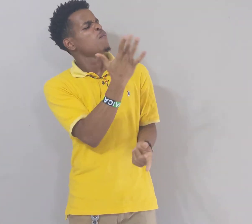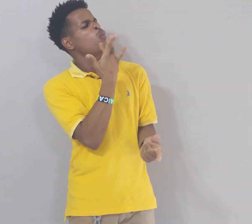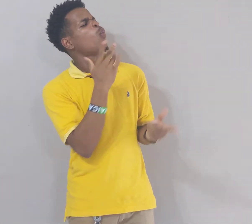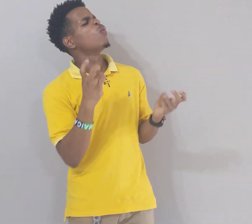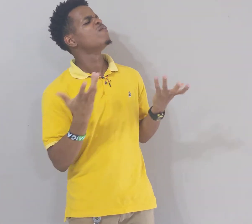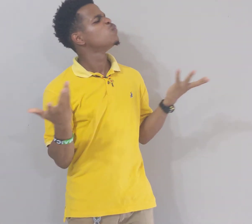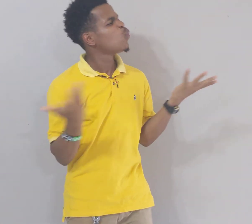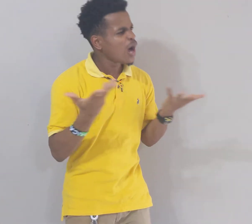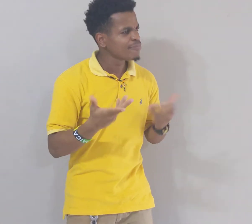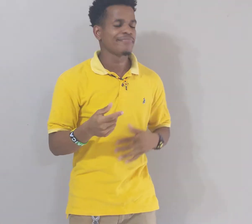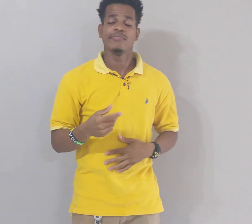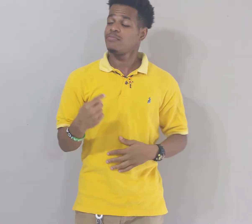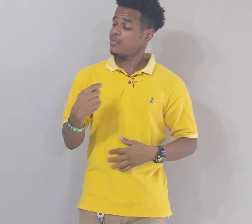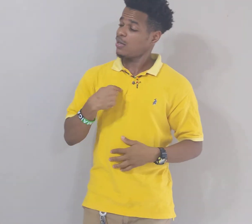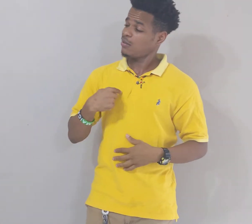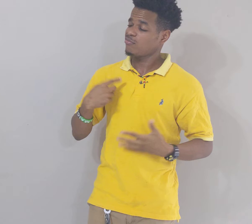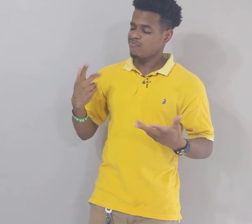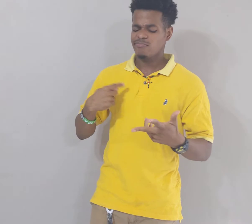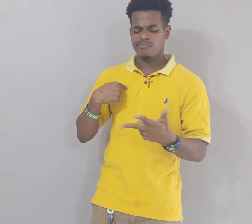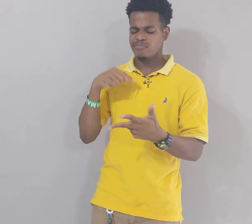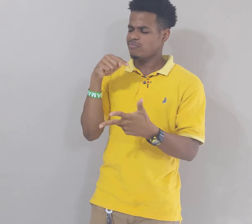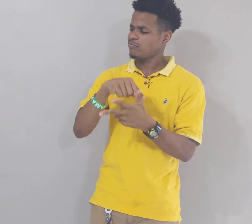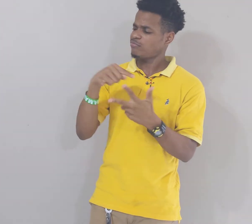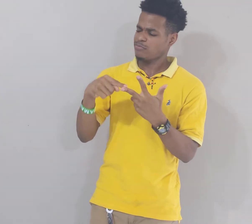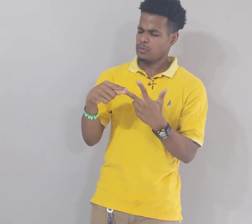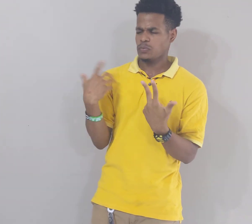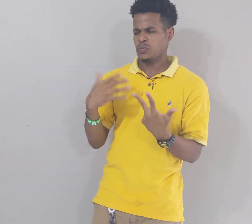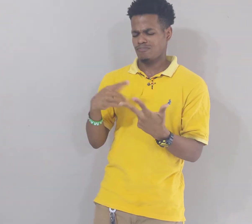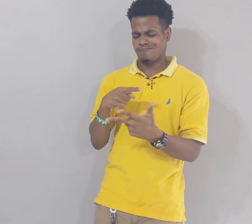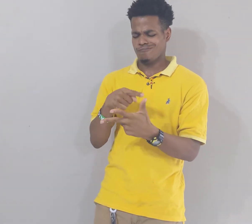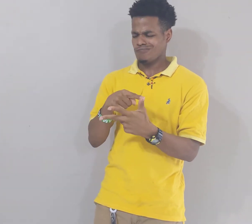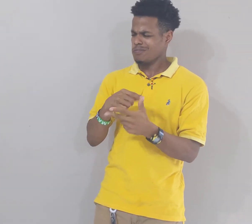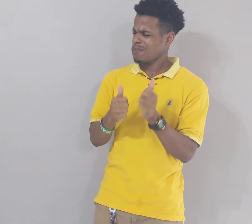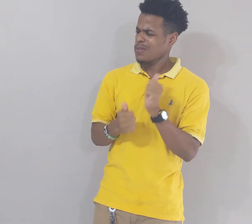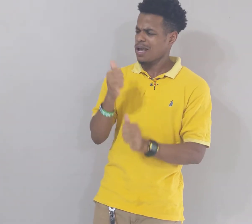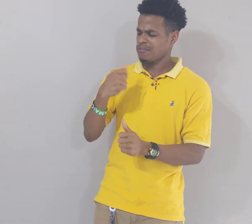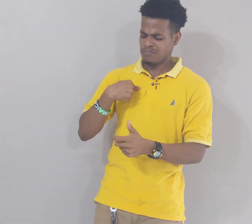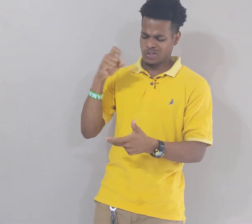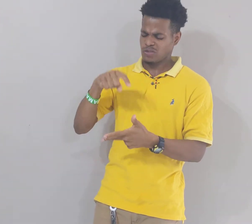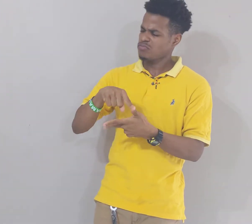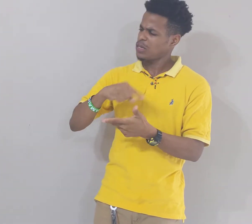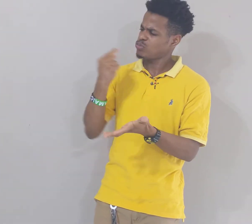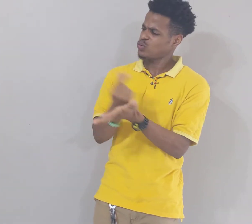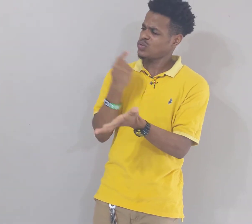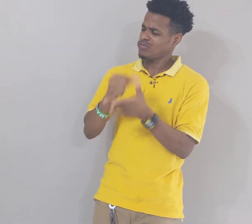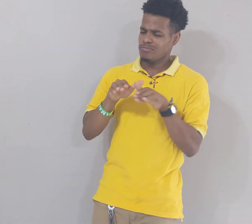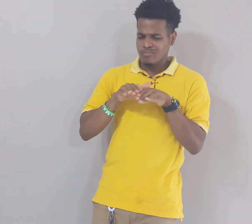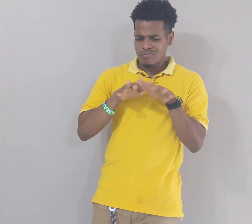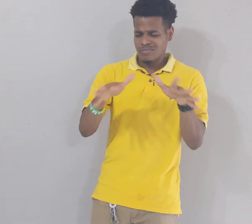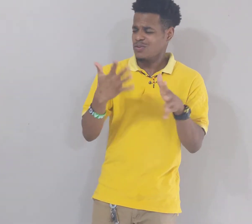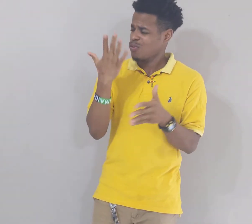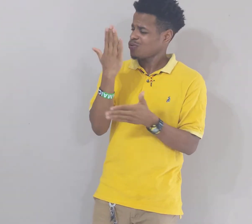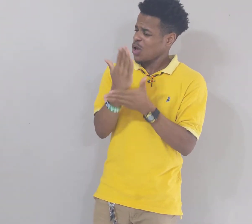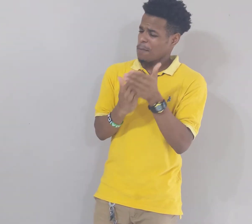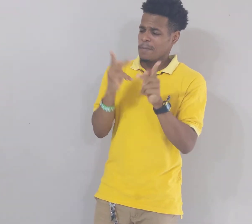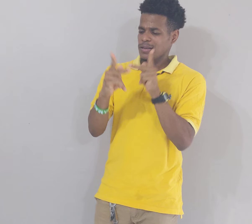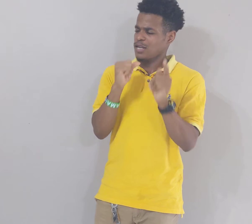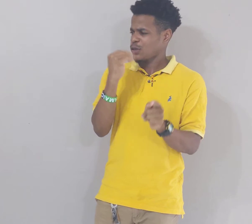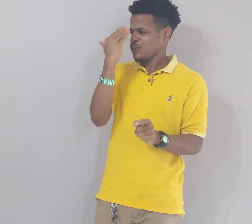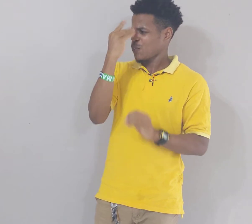And so he's, "What are you going to do there? What do you enjoy about that?" And so I explained that first I